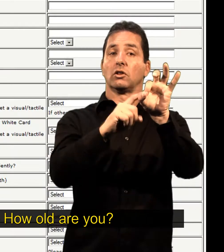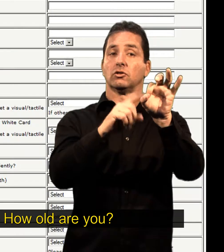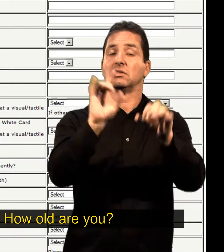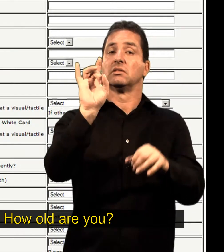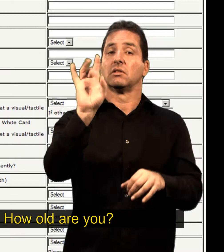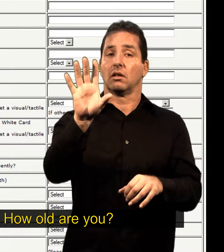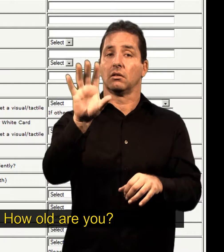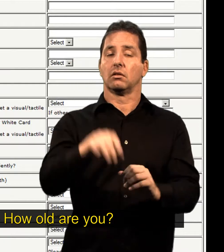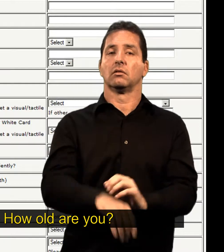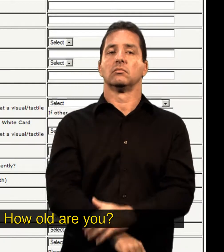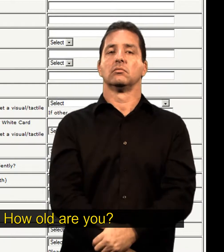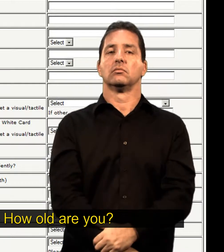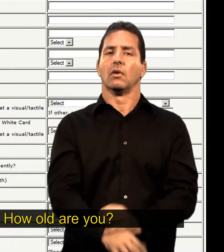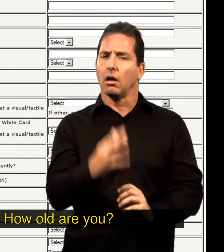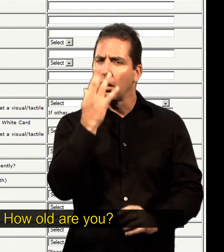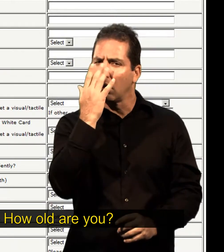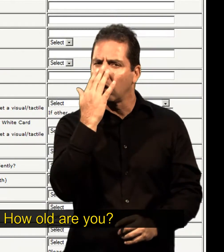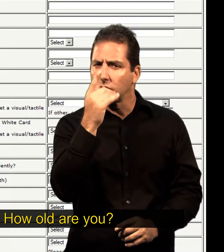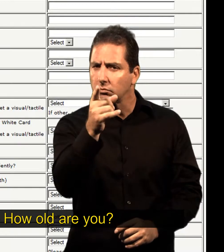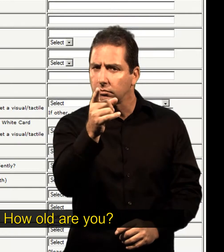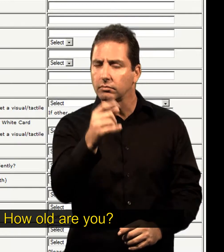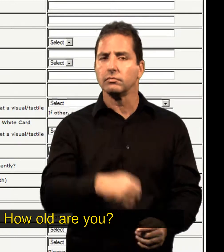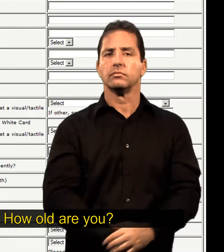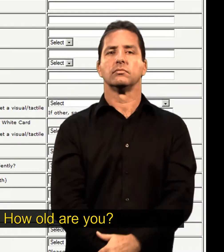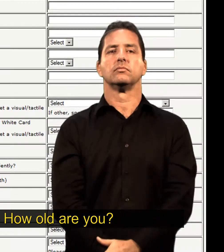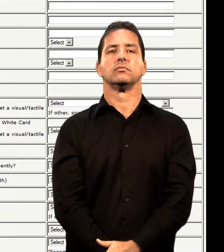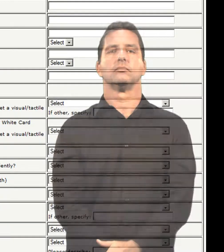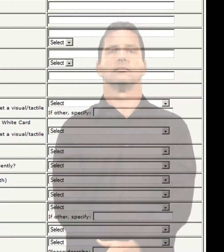Question 10. How old are you?